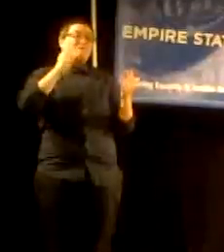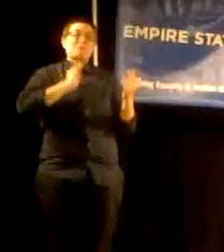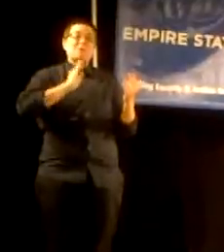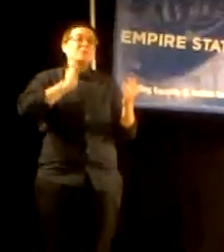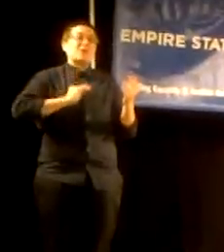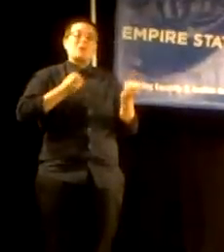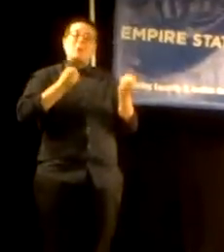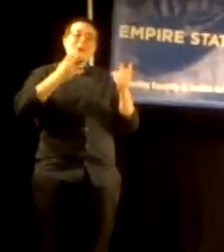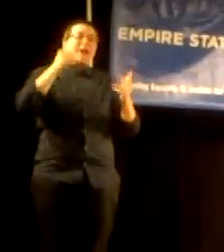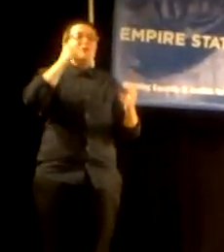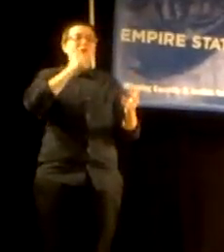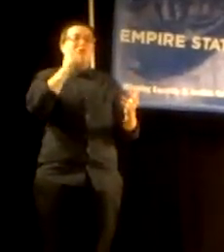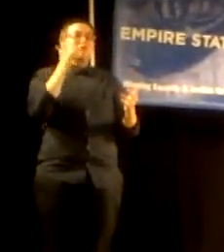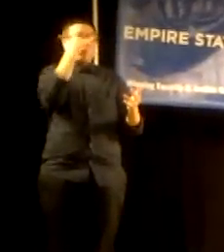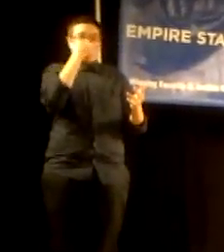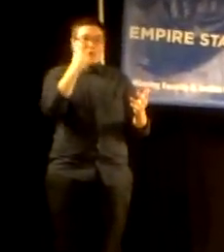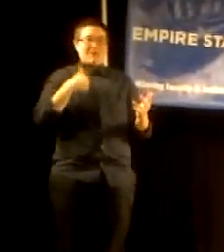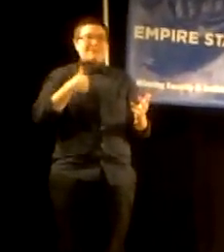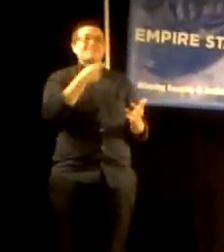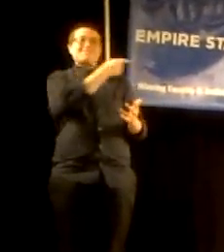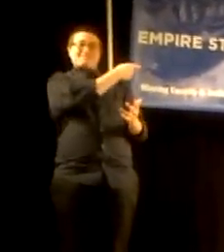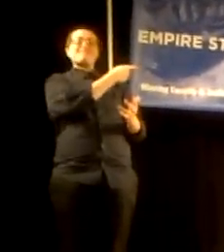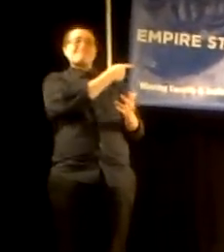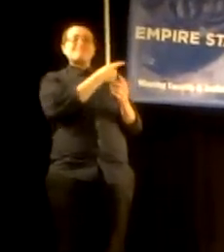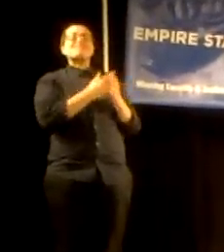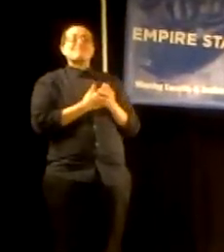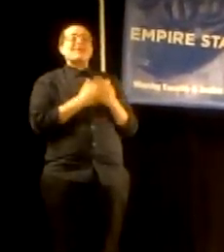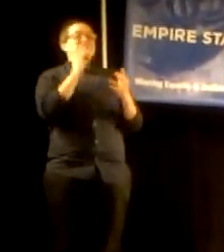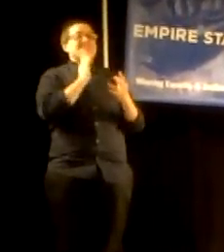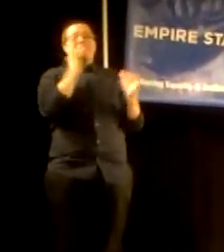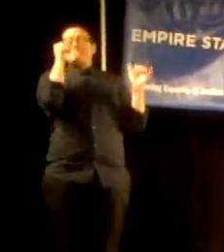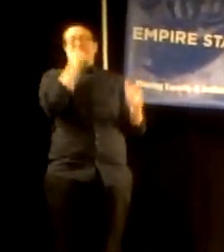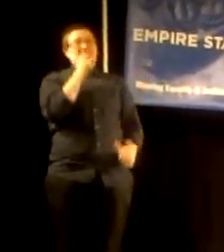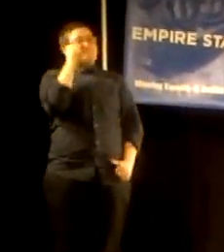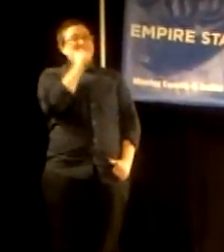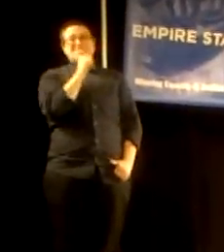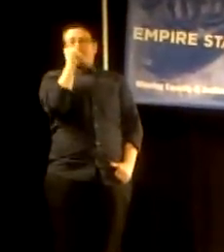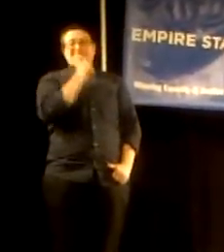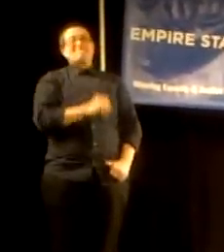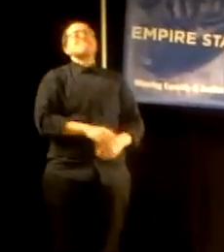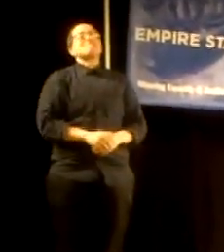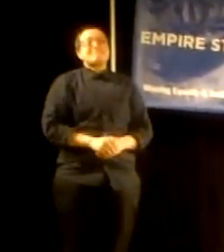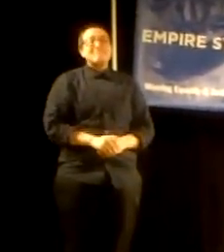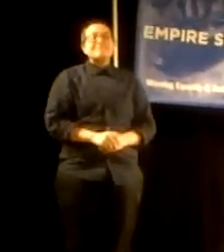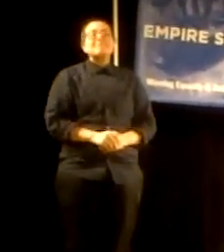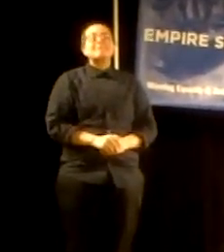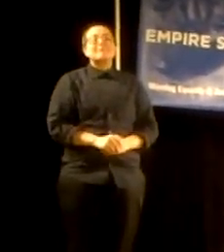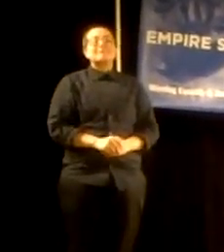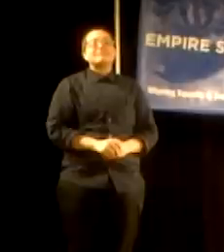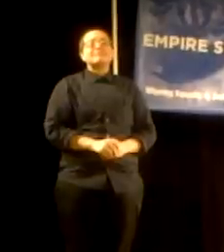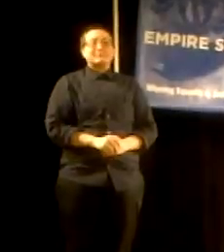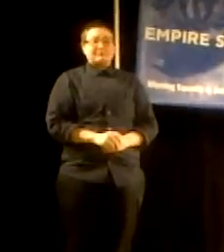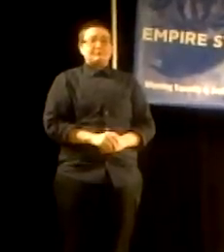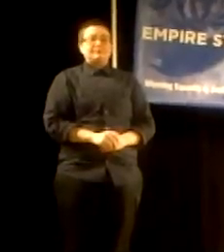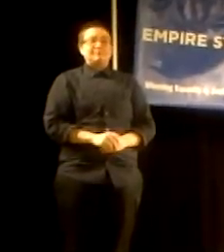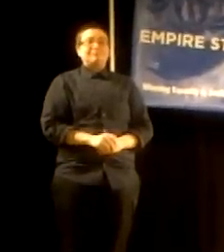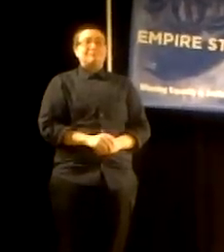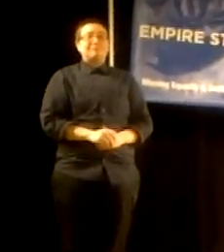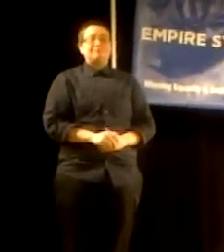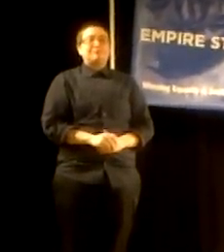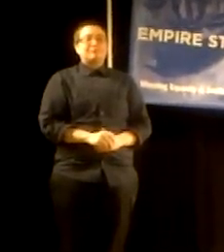girls who look like me experience every day. Now, I moved to New York over a decade